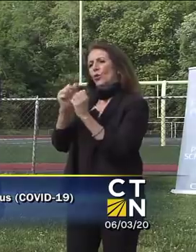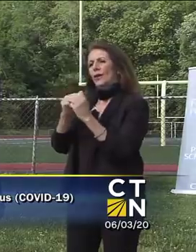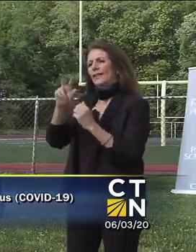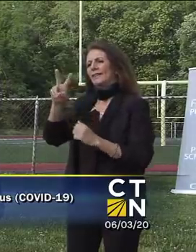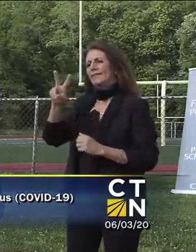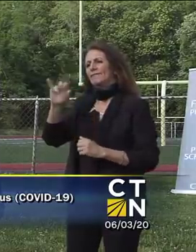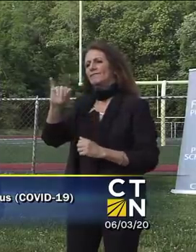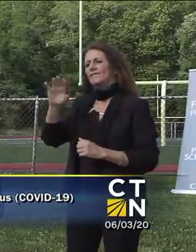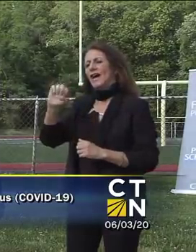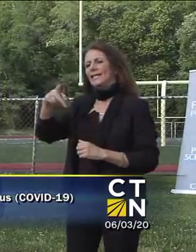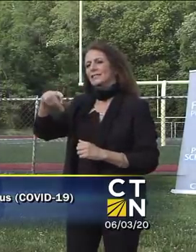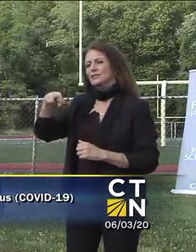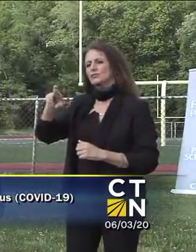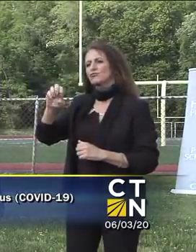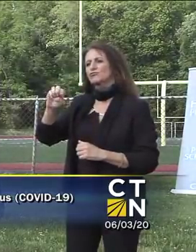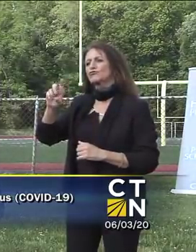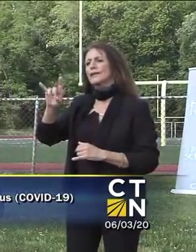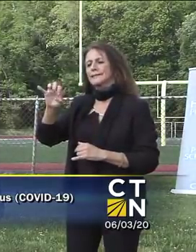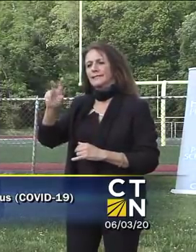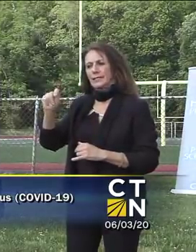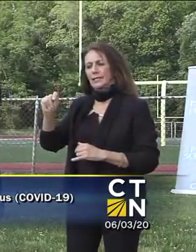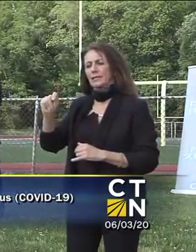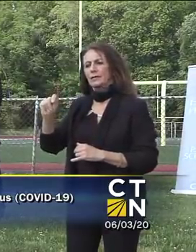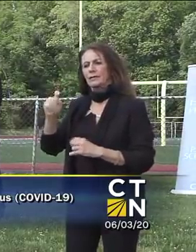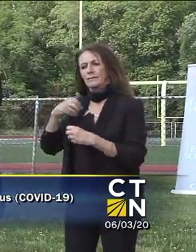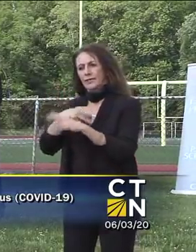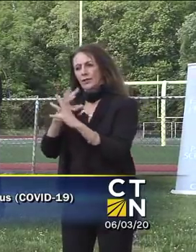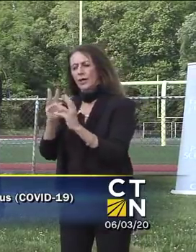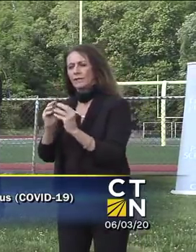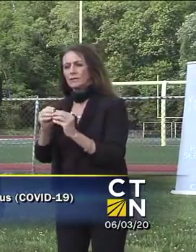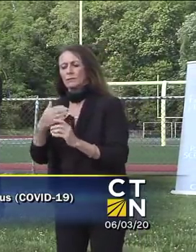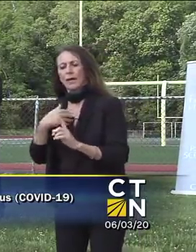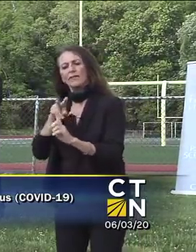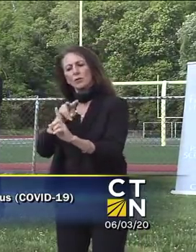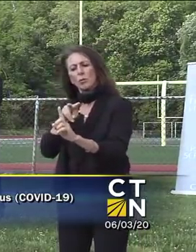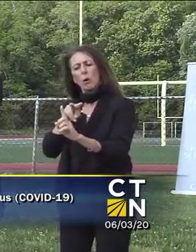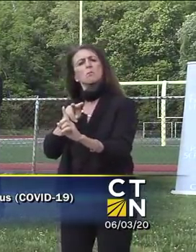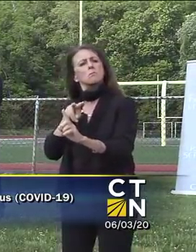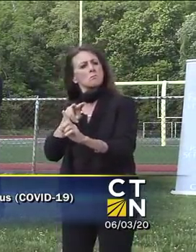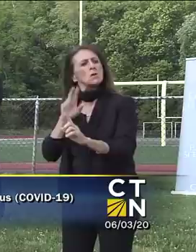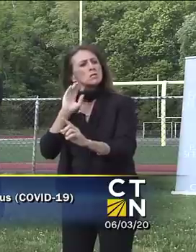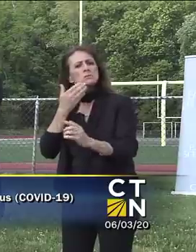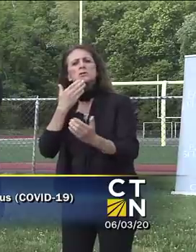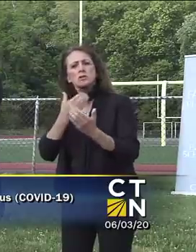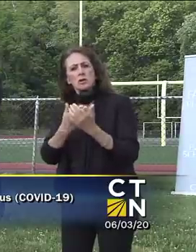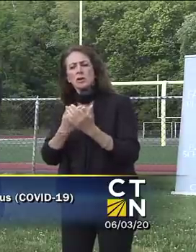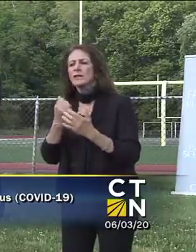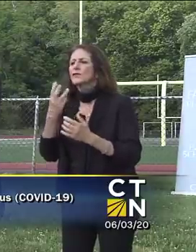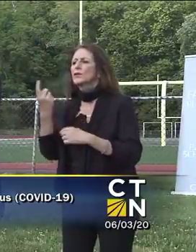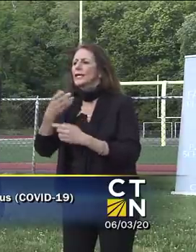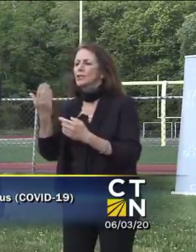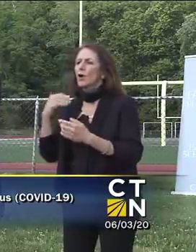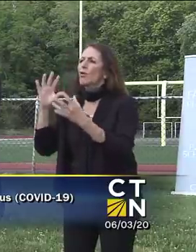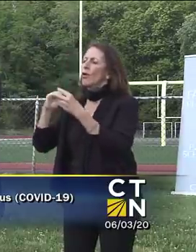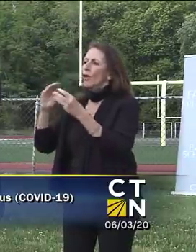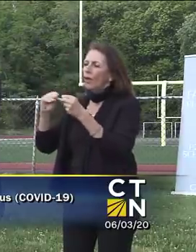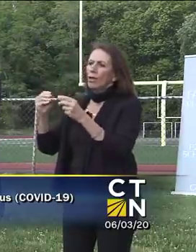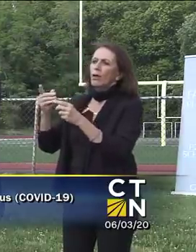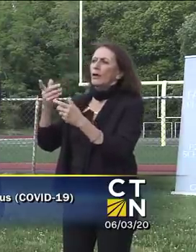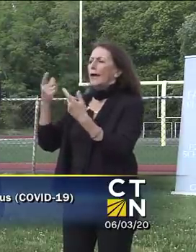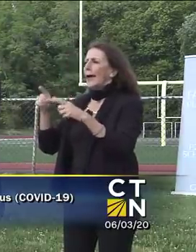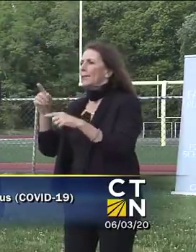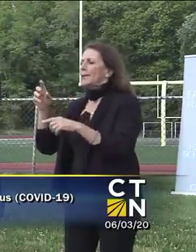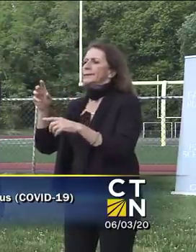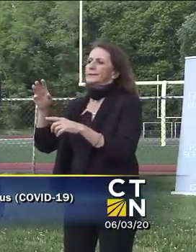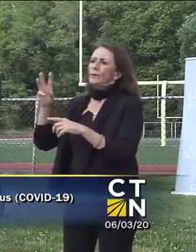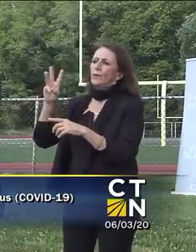his team, and it was sort of interesting. From my point of view, positive. I mean, a couple of days ago, the rhetoric coming out of the